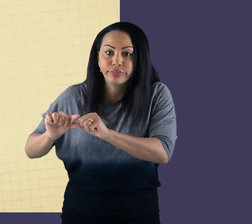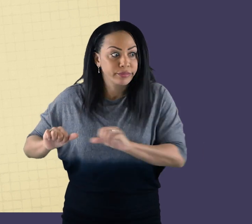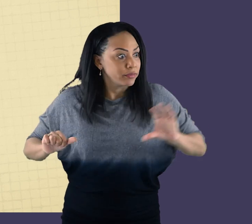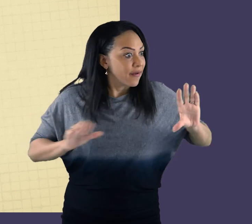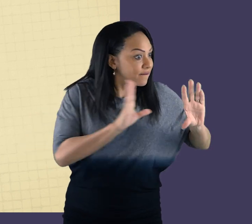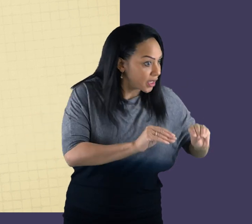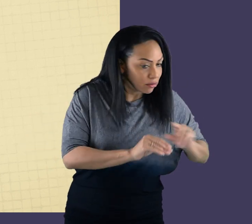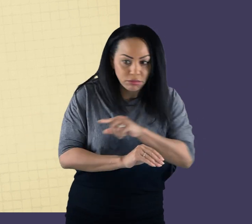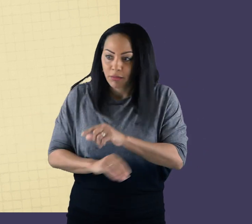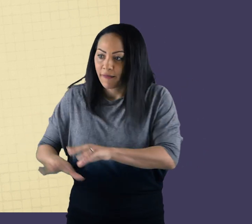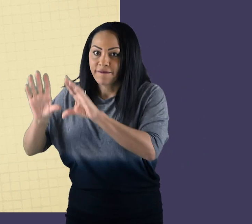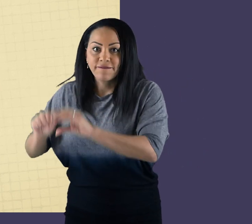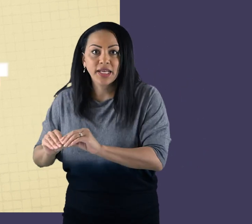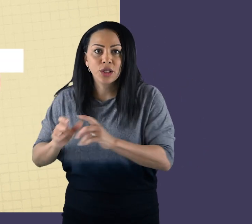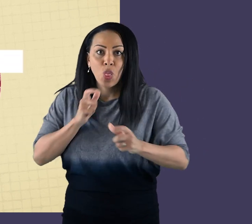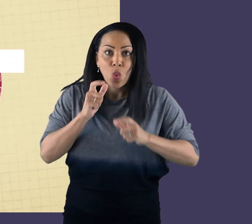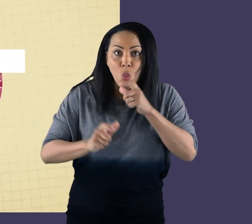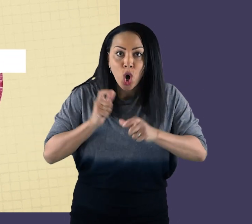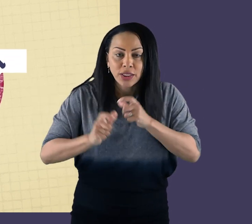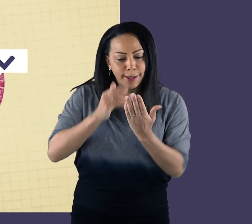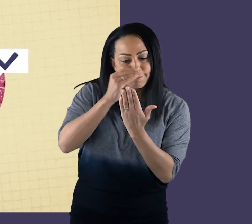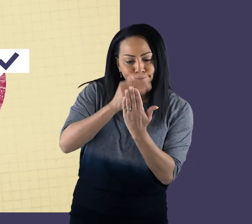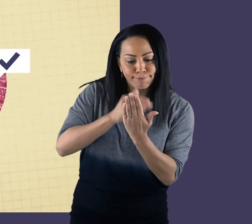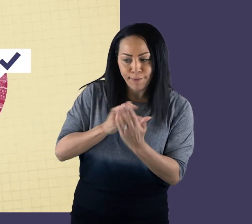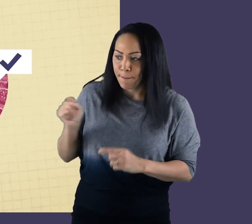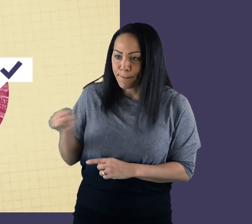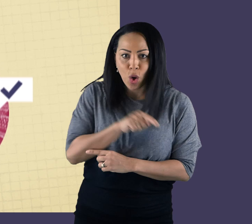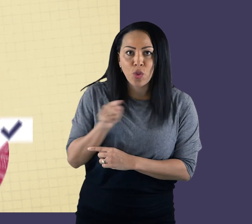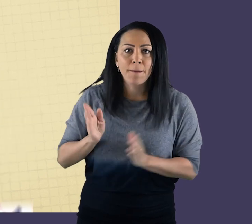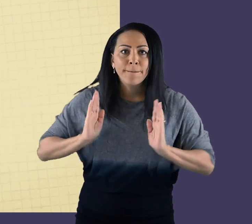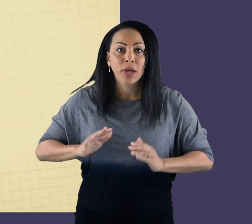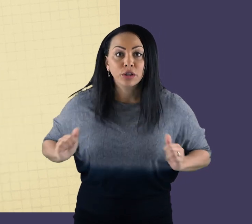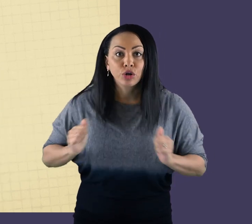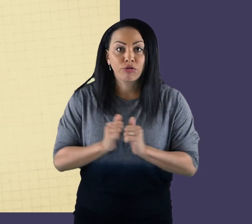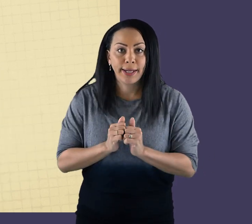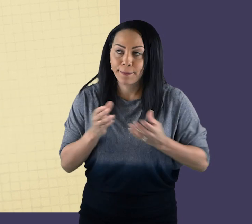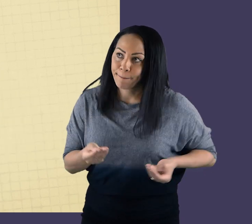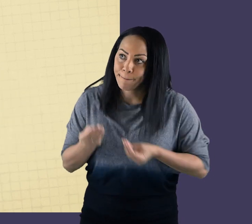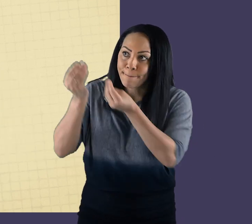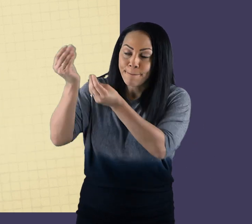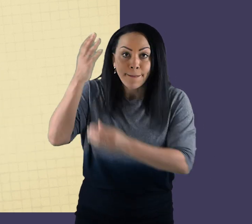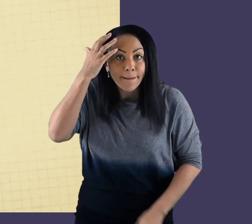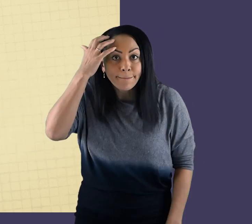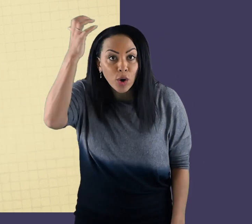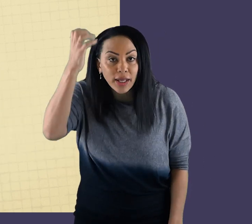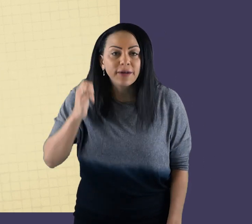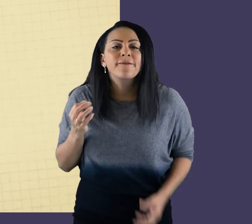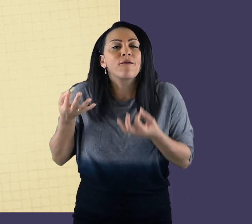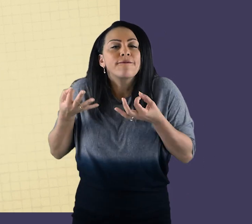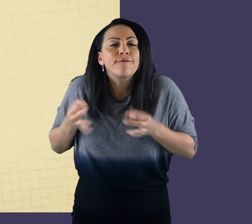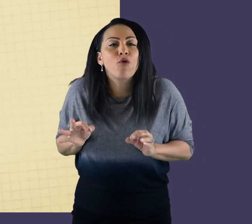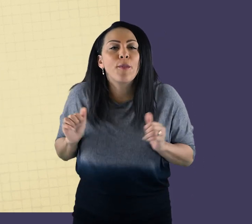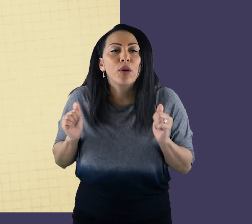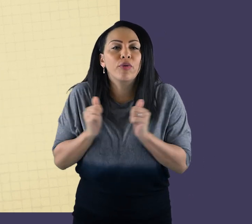process, the final wording of the bill must be agreed by both houses. It is then passed on to the monarch, who gives